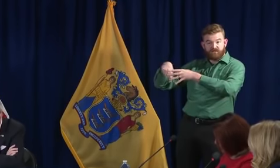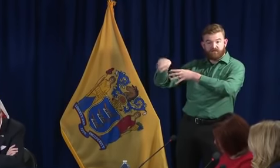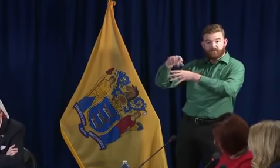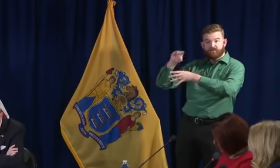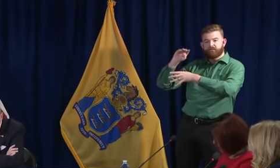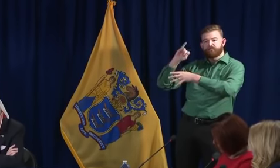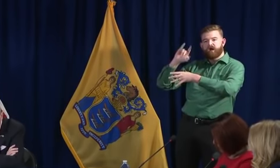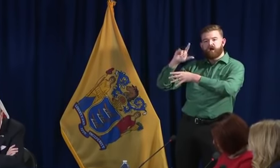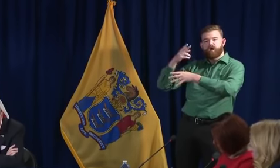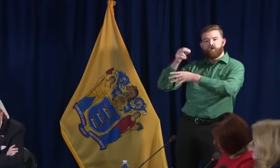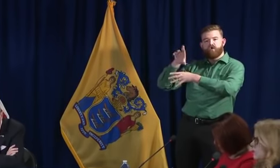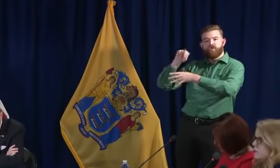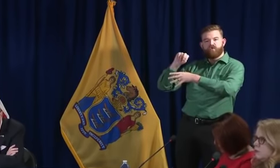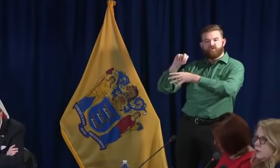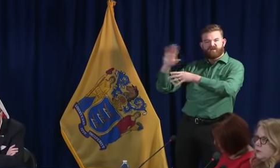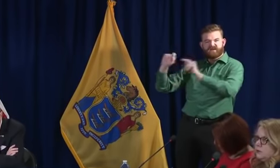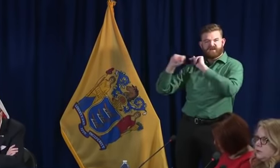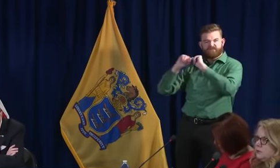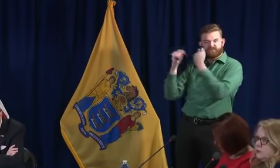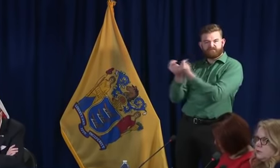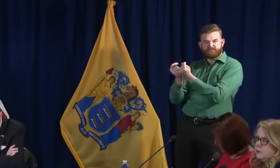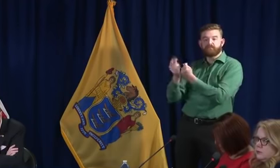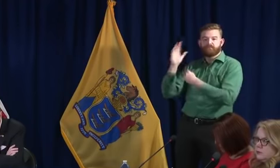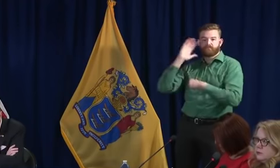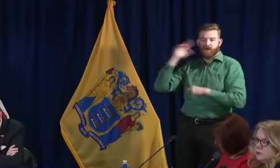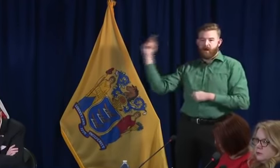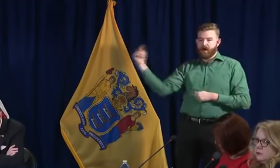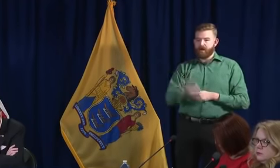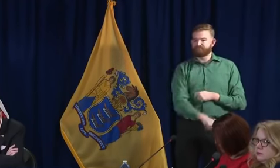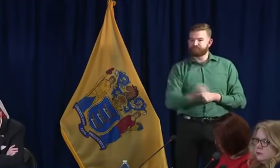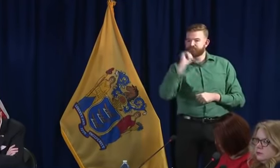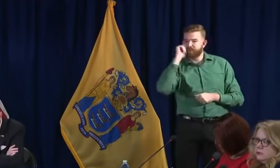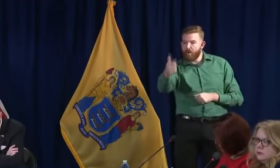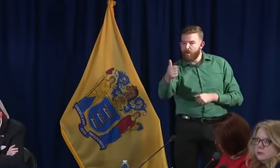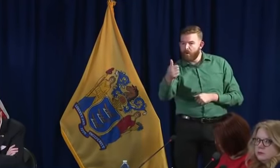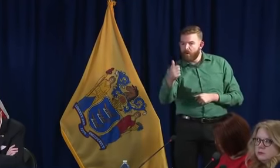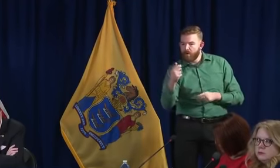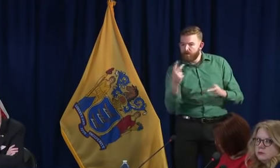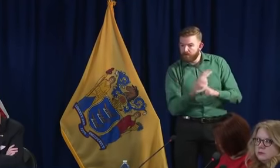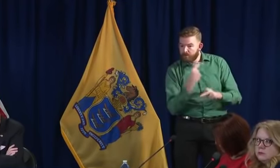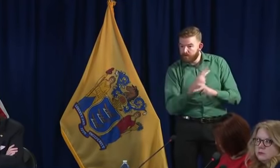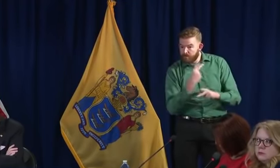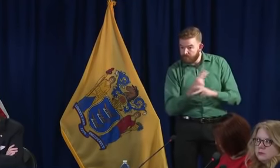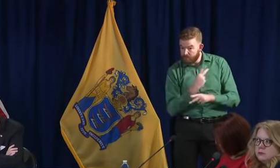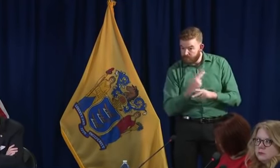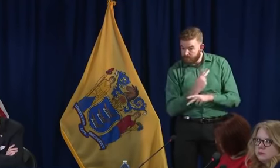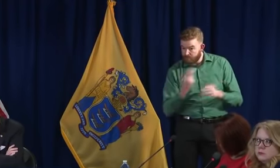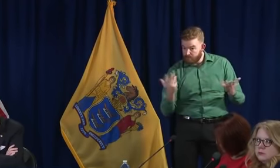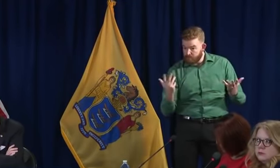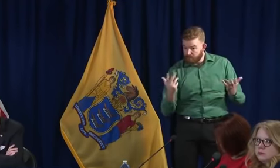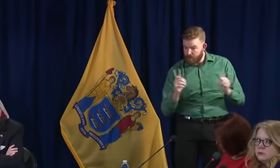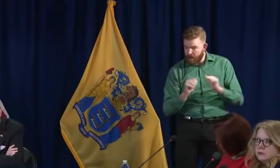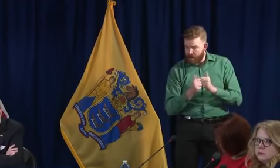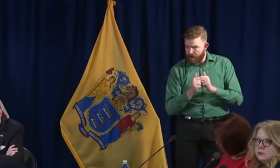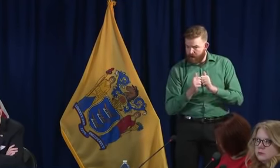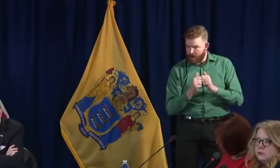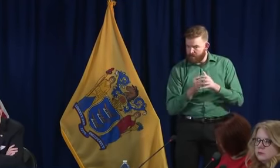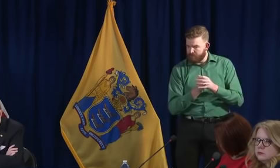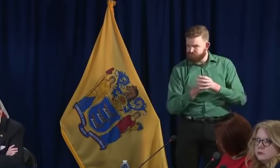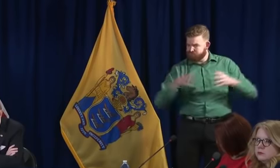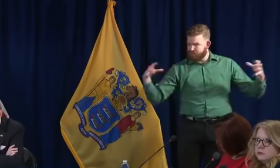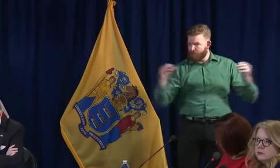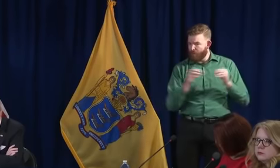my team to see how the Corps can help us build out plans for expanding New Jersey's hospital